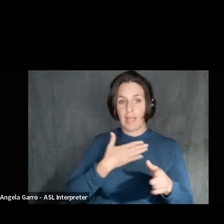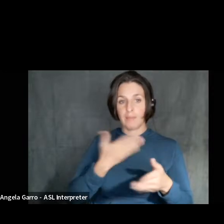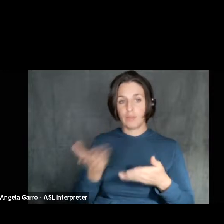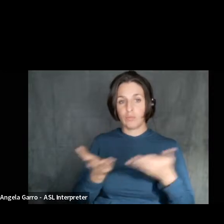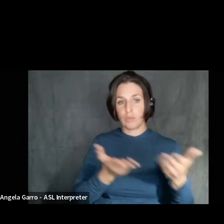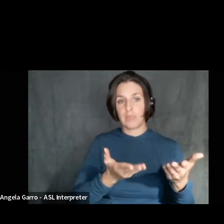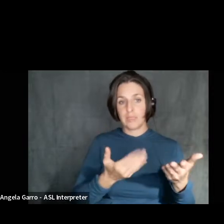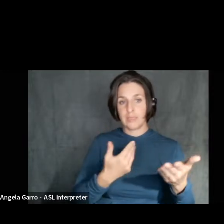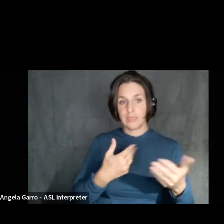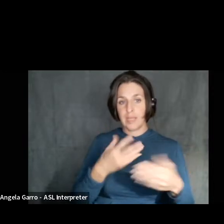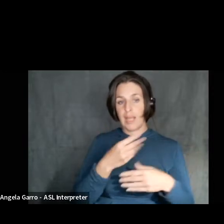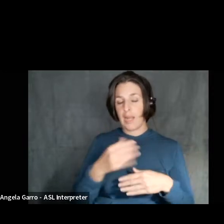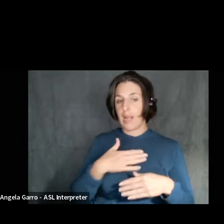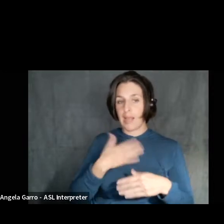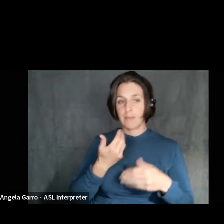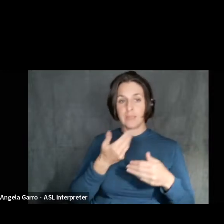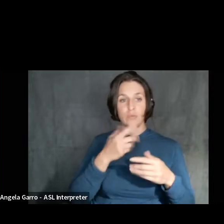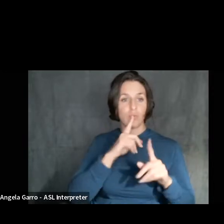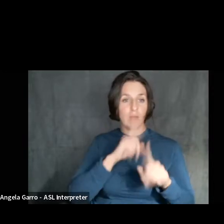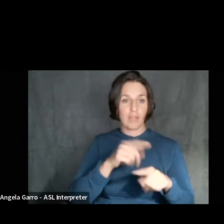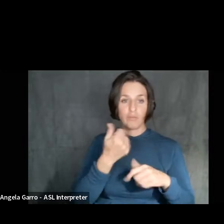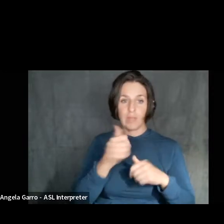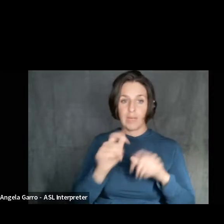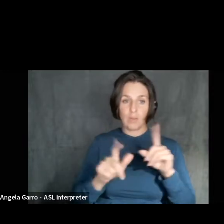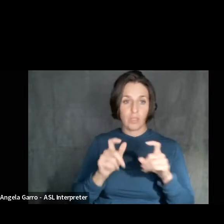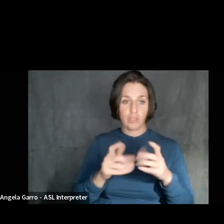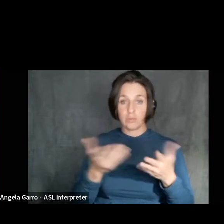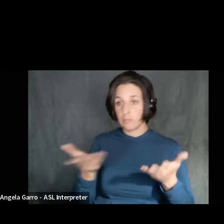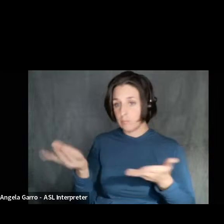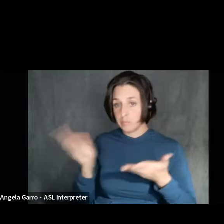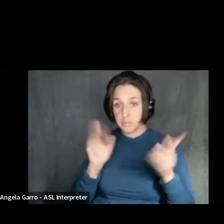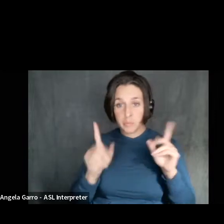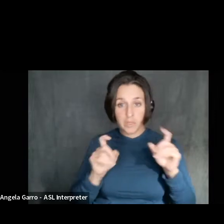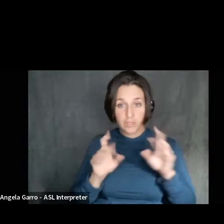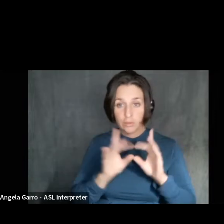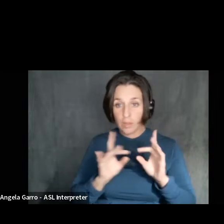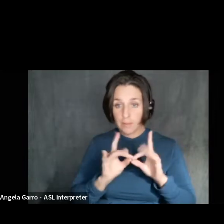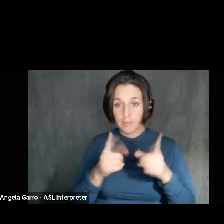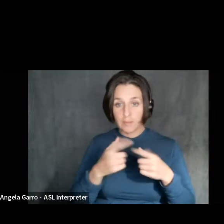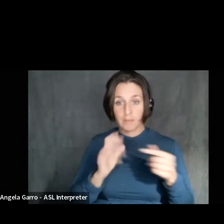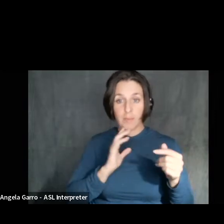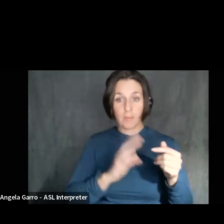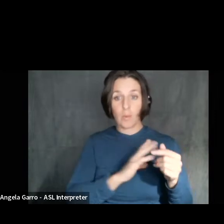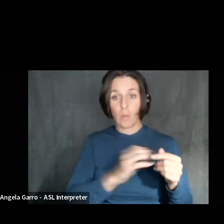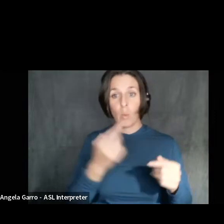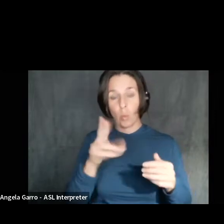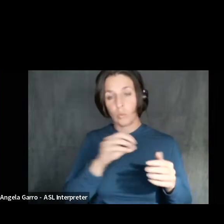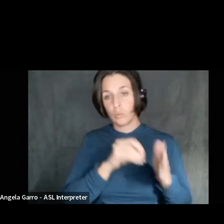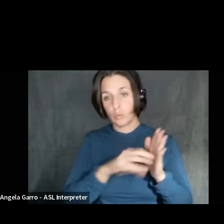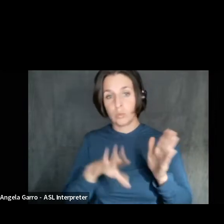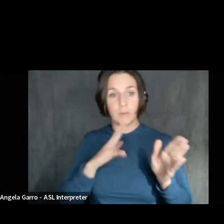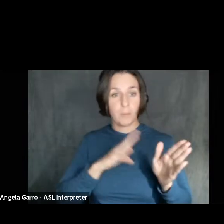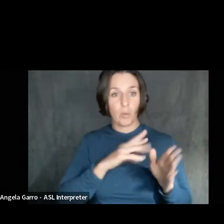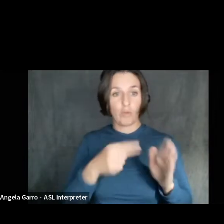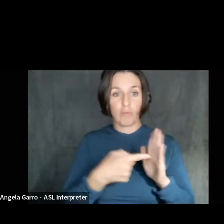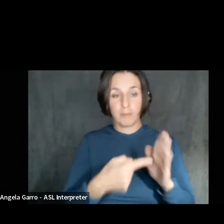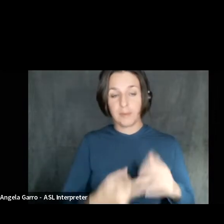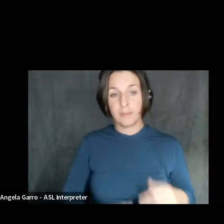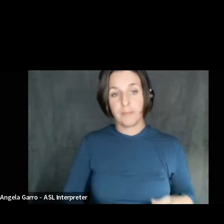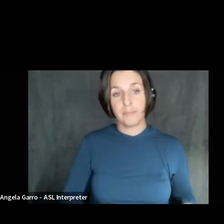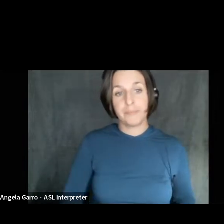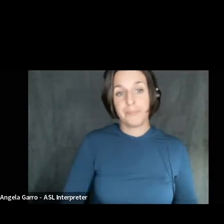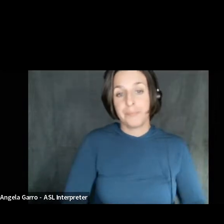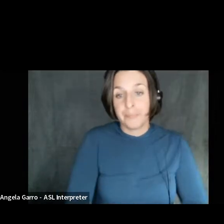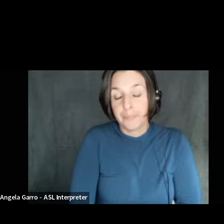happy to answer any questions if the board has any. Questions or comments from the board or the student board reps?